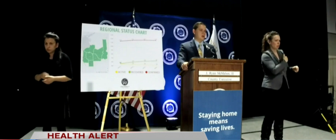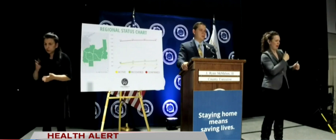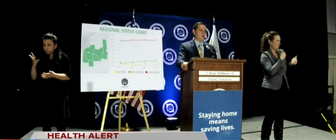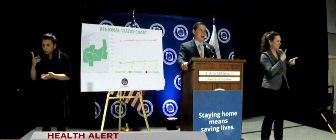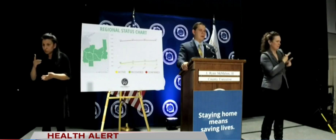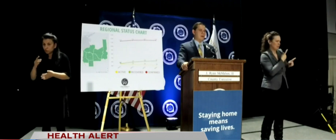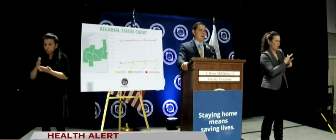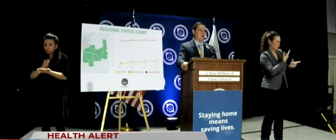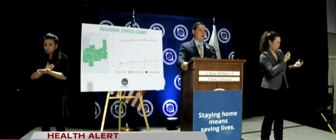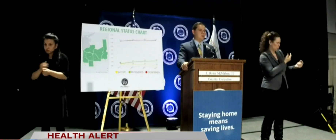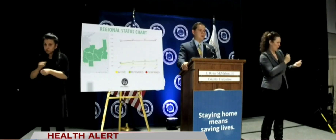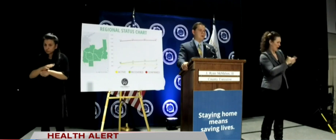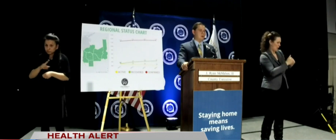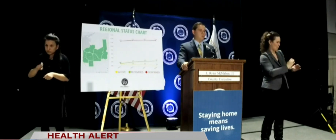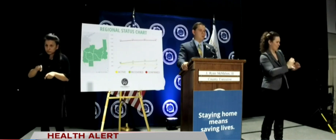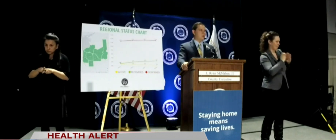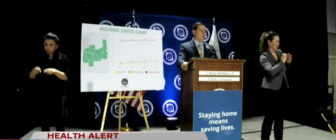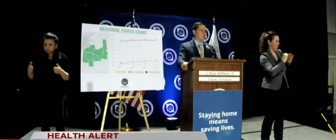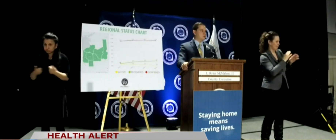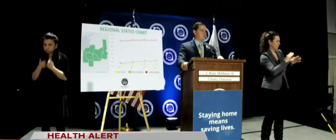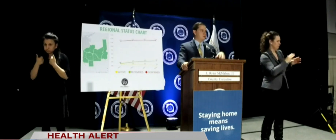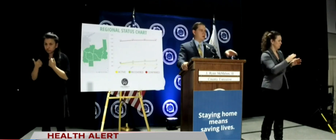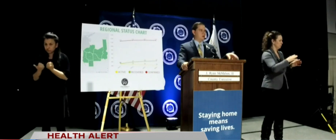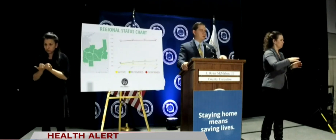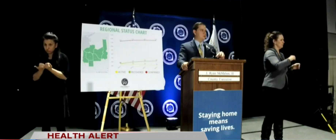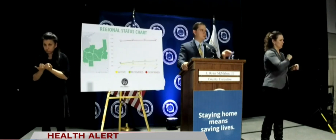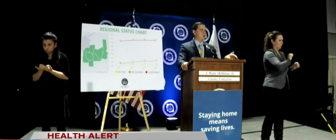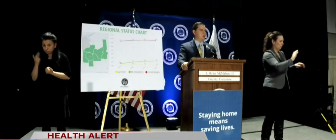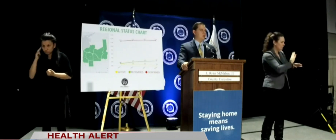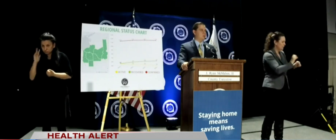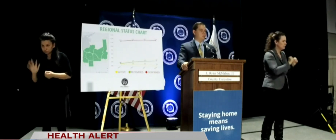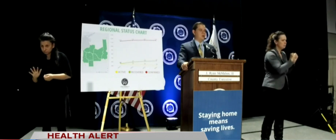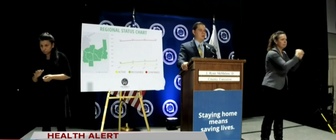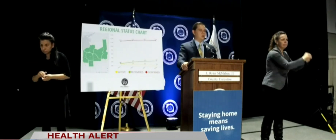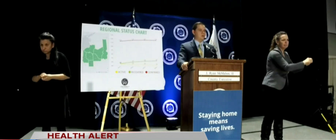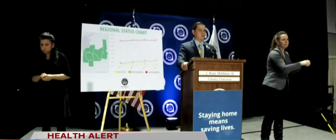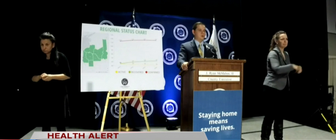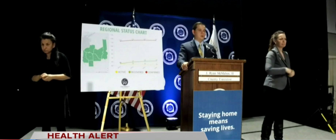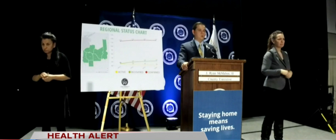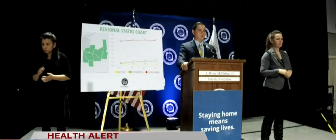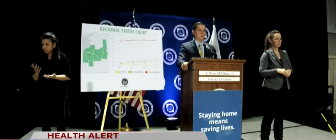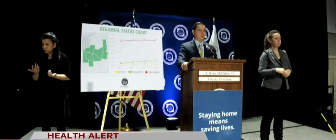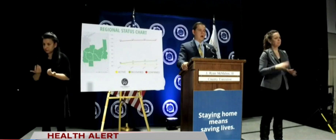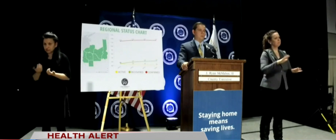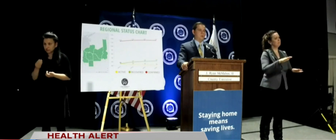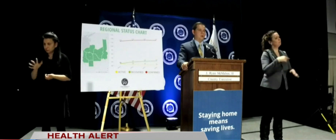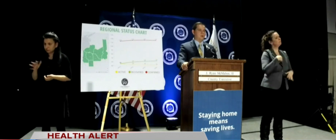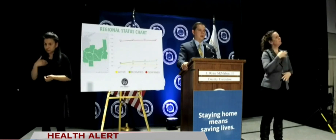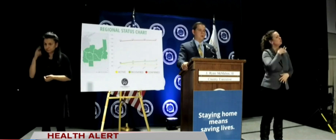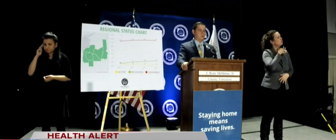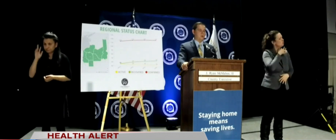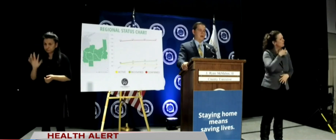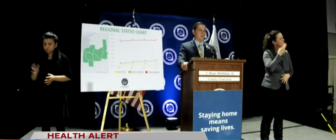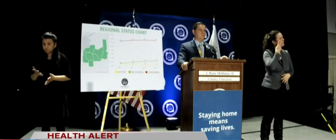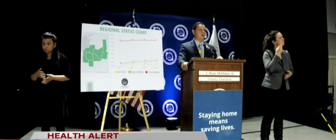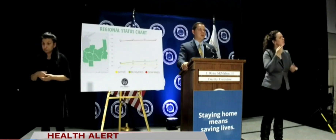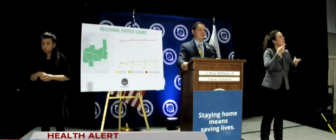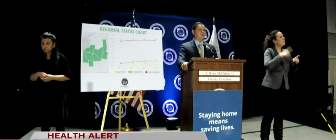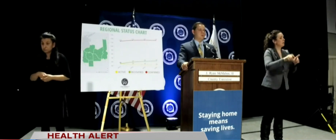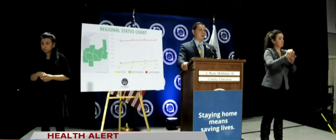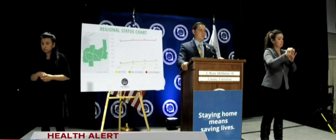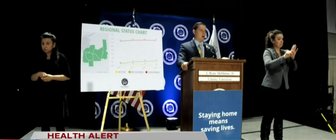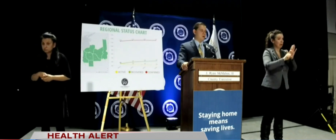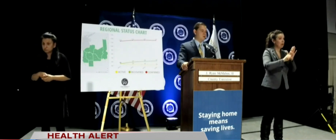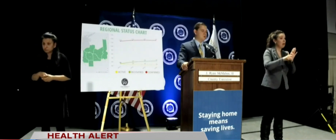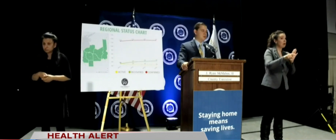strategies. But I'm really curious to see where they're going. But certainly we'll cooperate any way we can. If